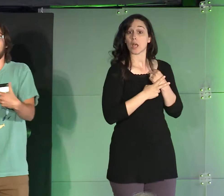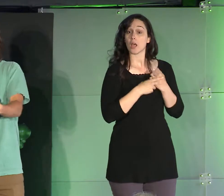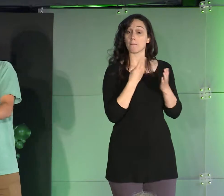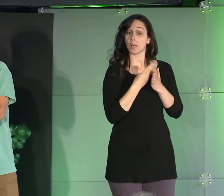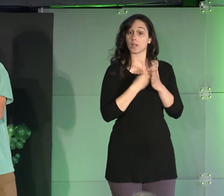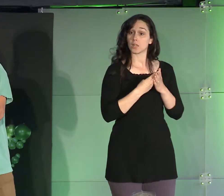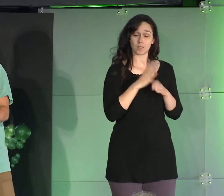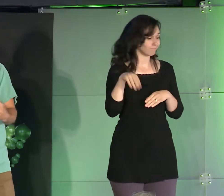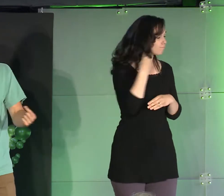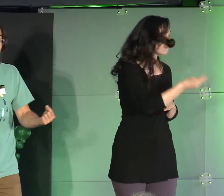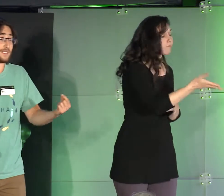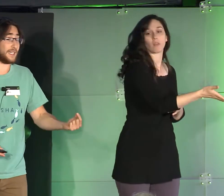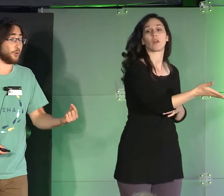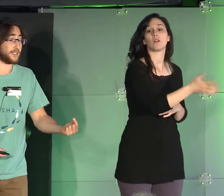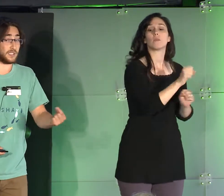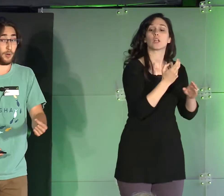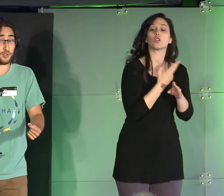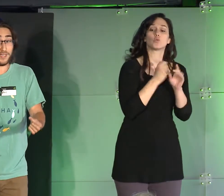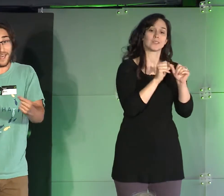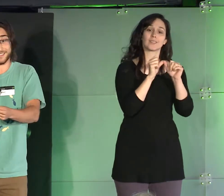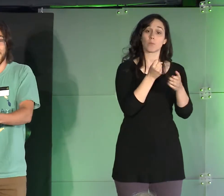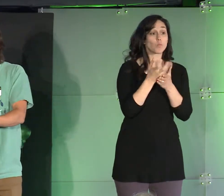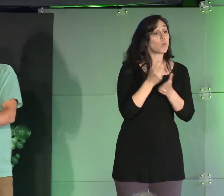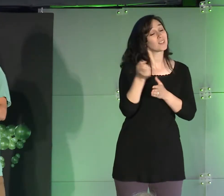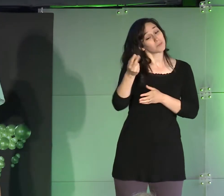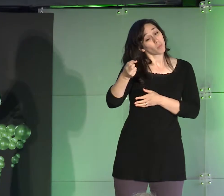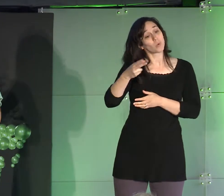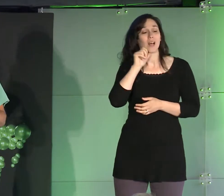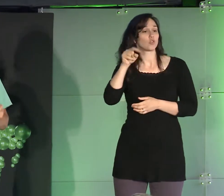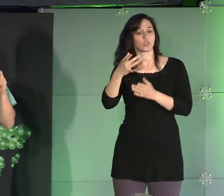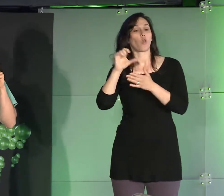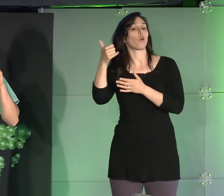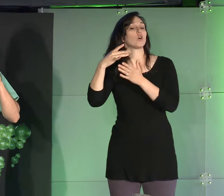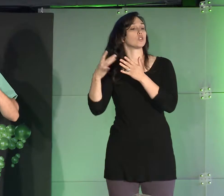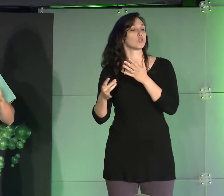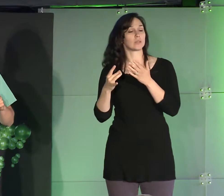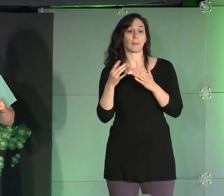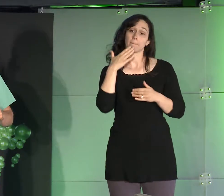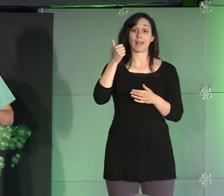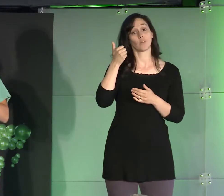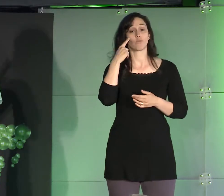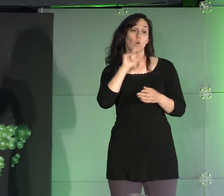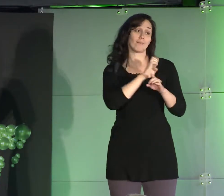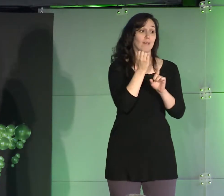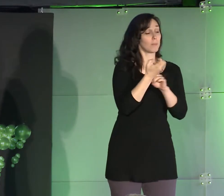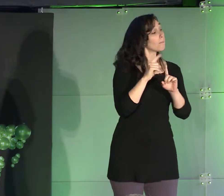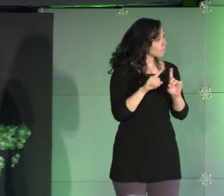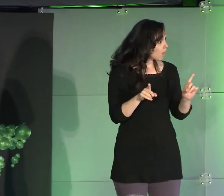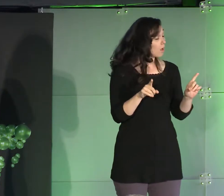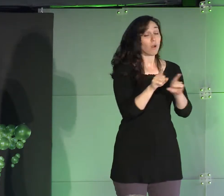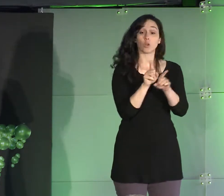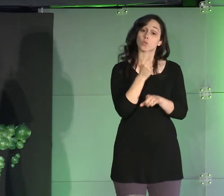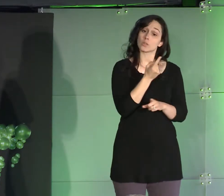pass that along to them. So they can view sustainable waste disposal as not just an alternative, superior solution for the environment, but also